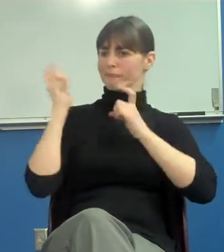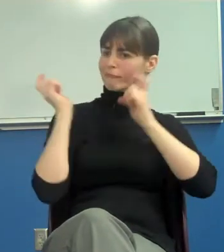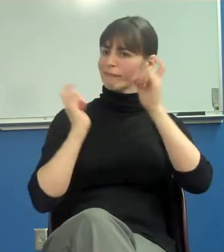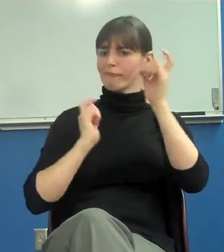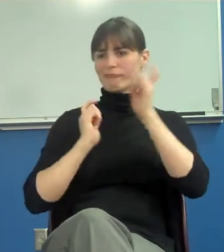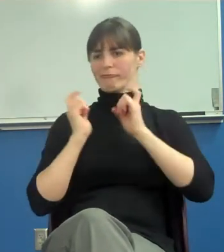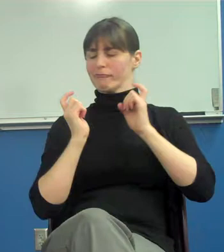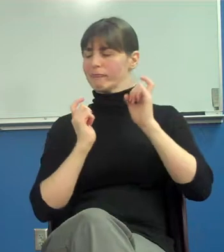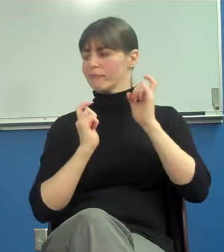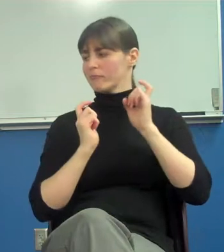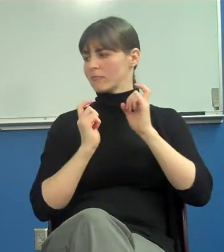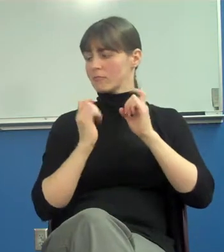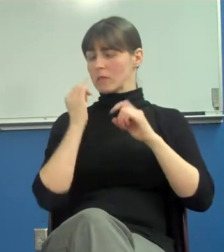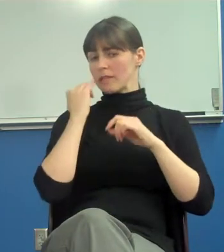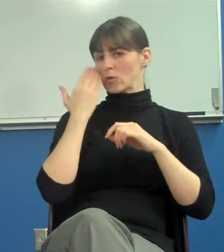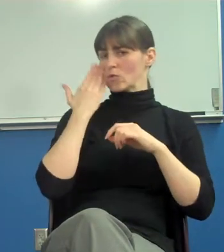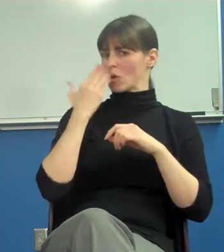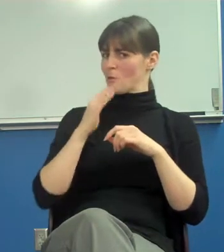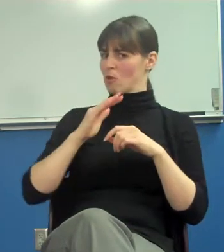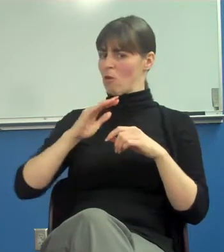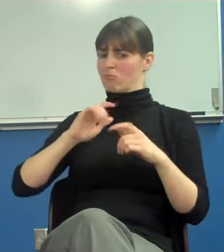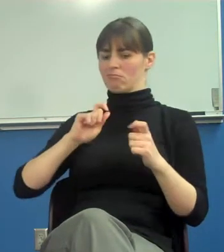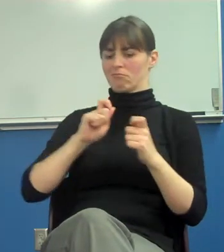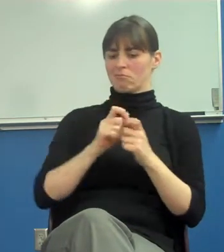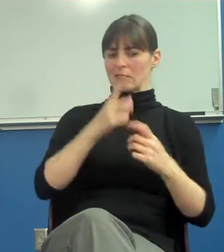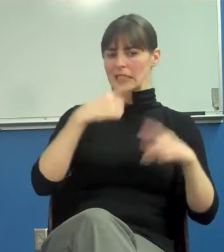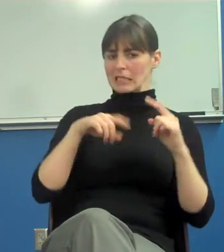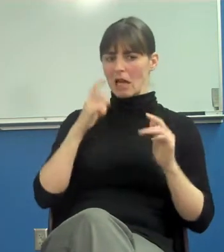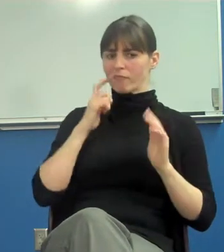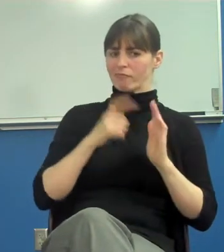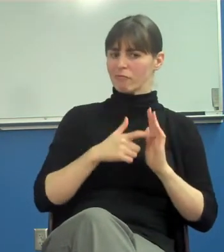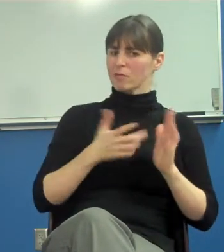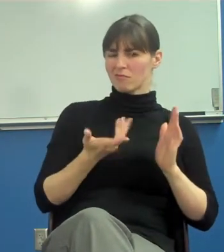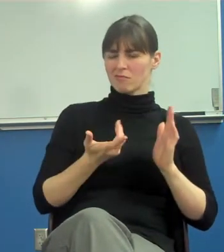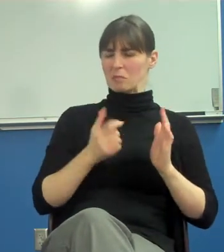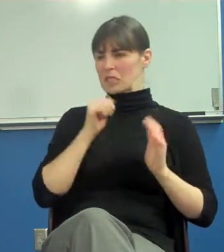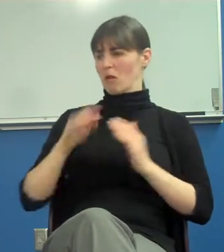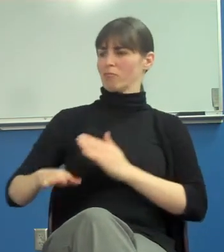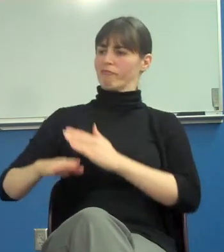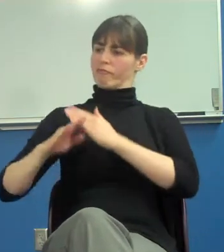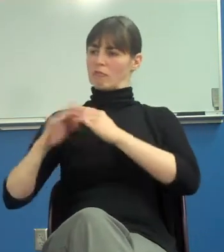that if you don't know the specific signs, it's not going to hinder you from